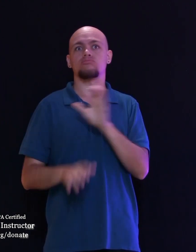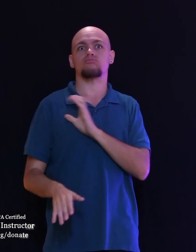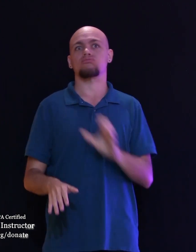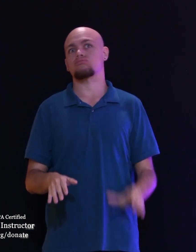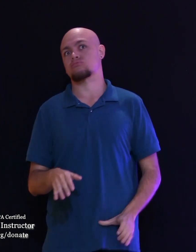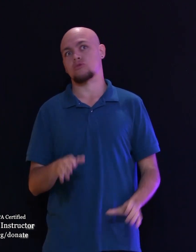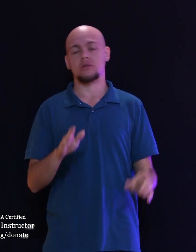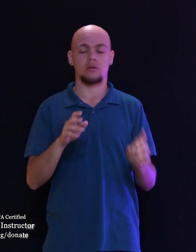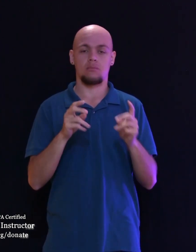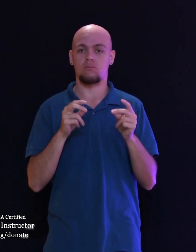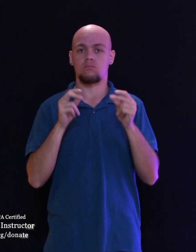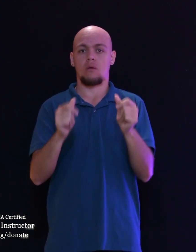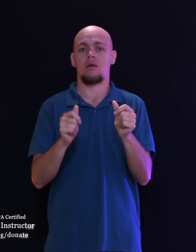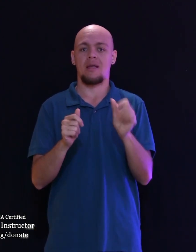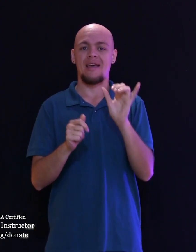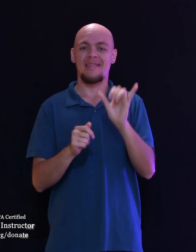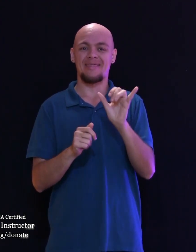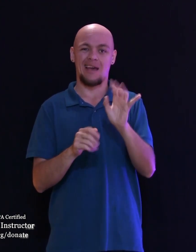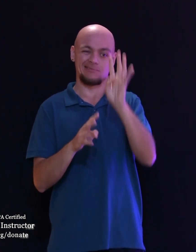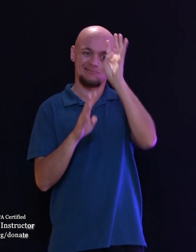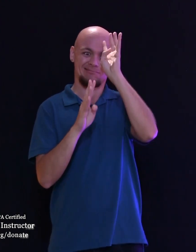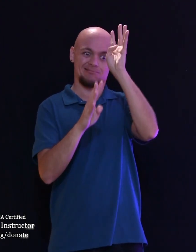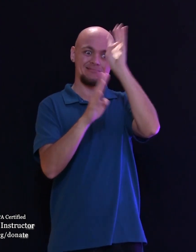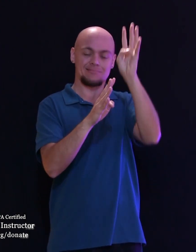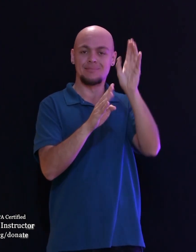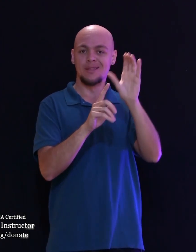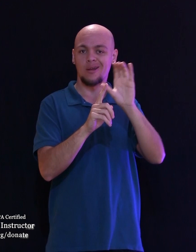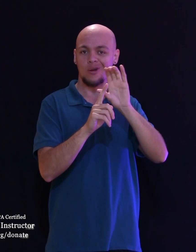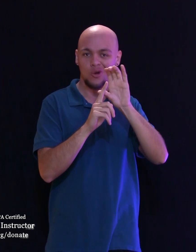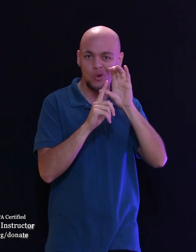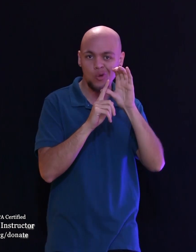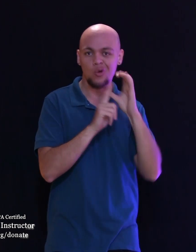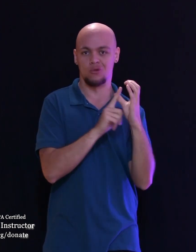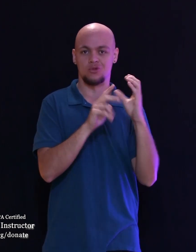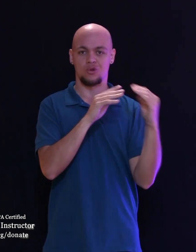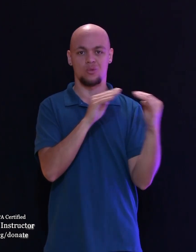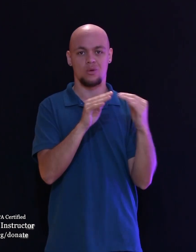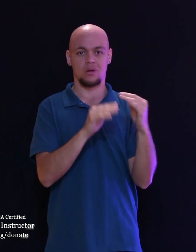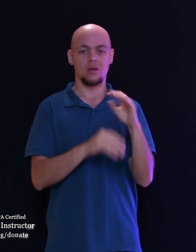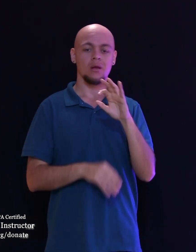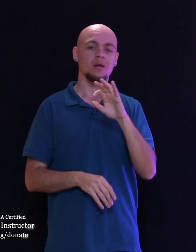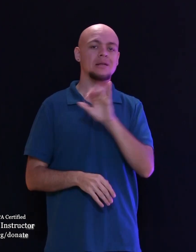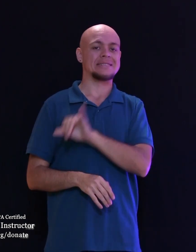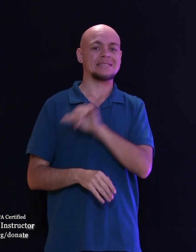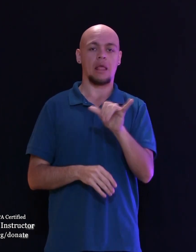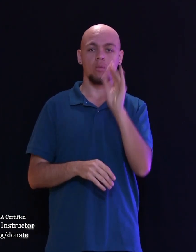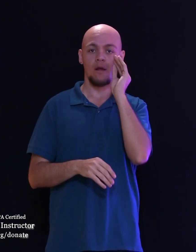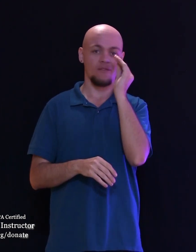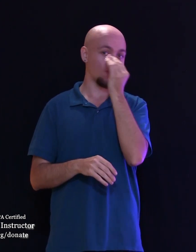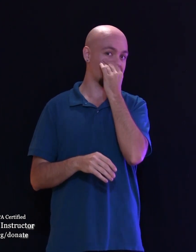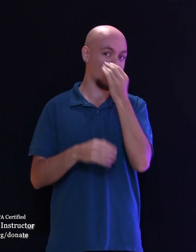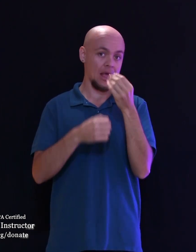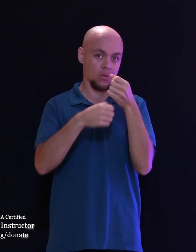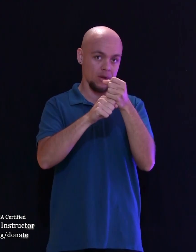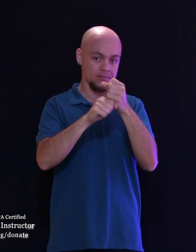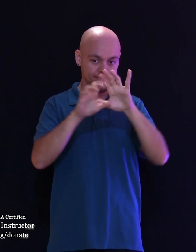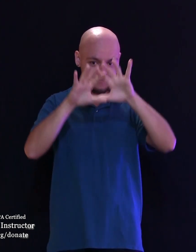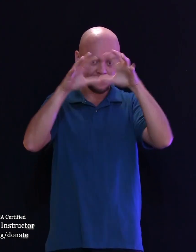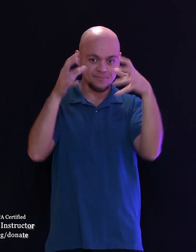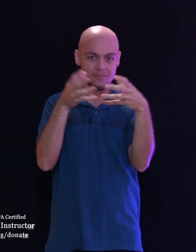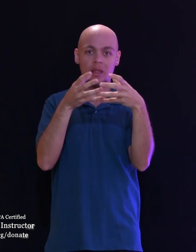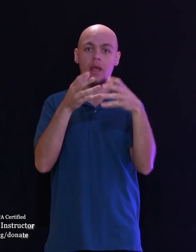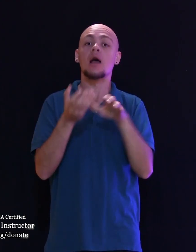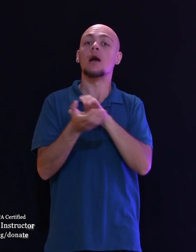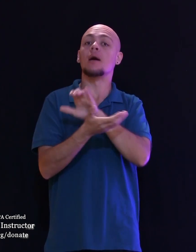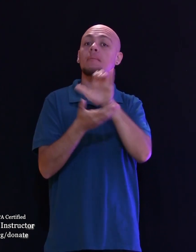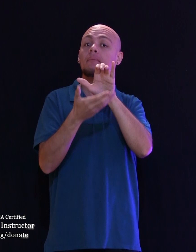in. This is part of that manufactured culture wars. Florists, same issue. Marriage licenses,